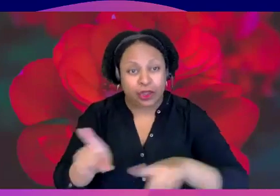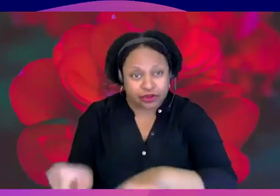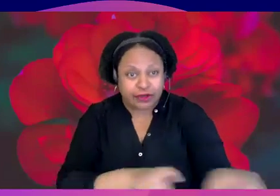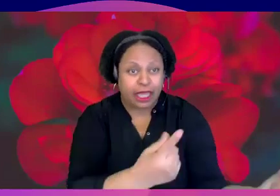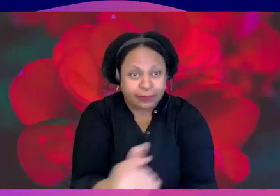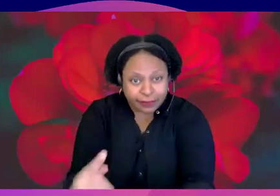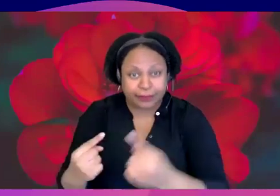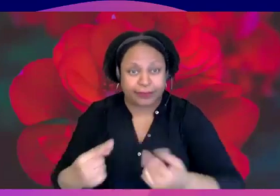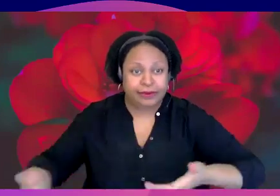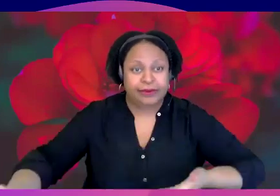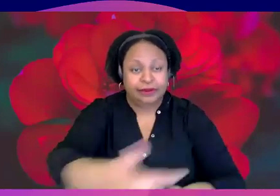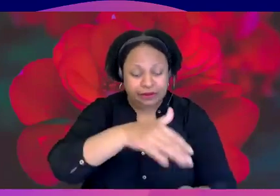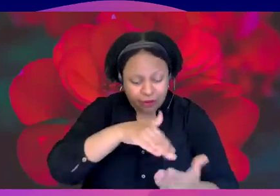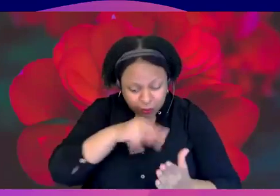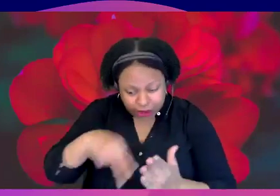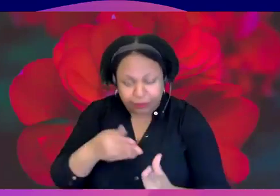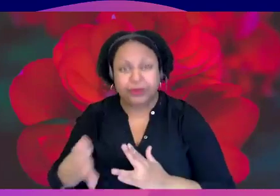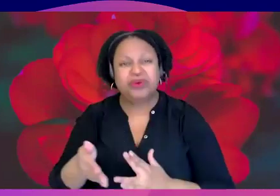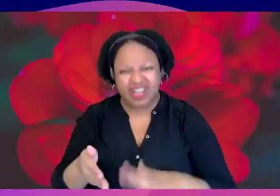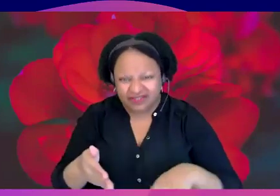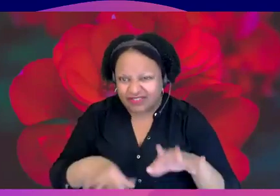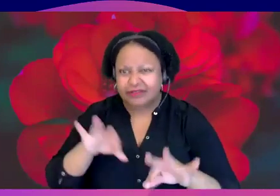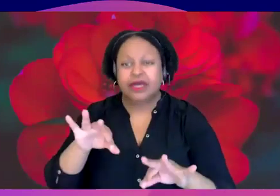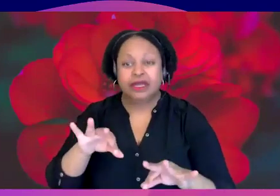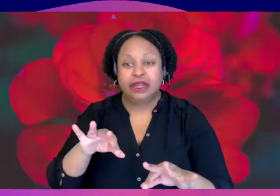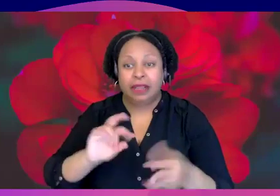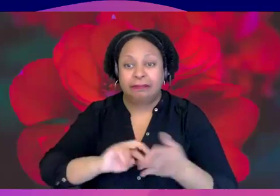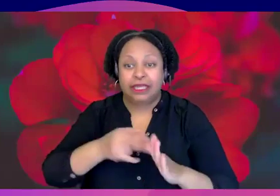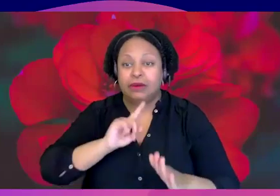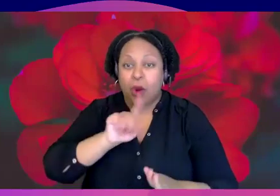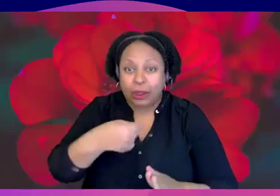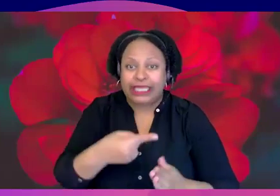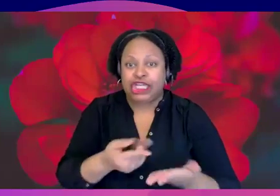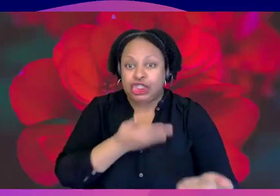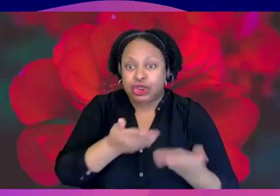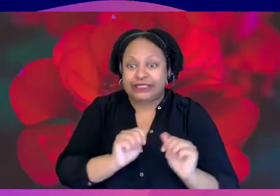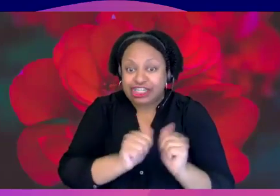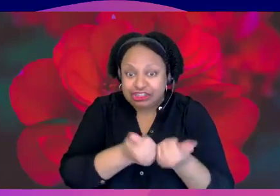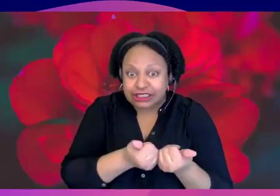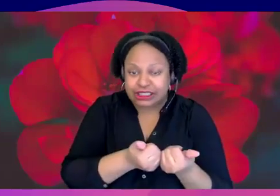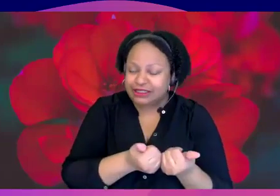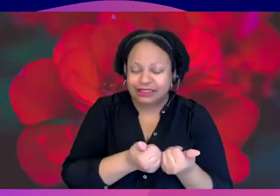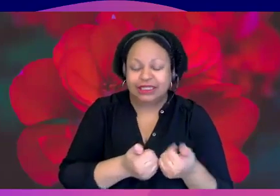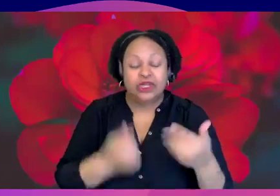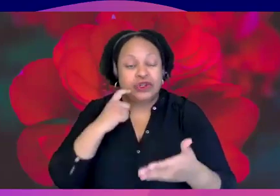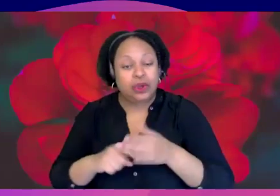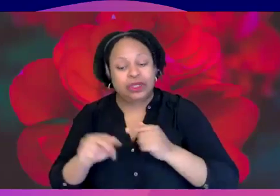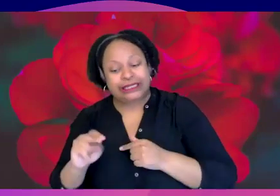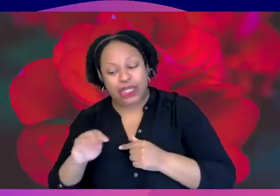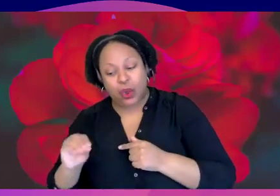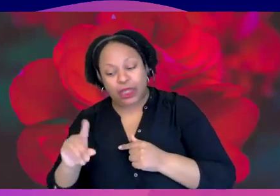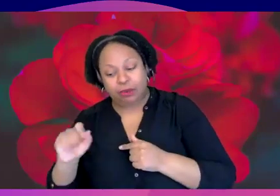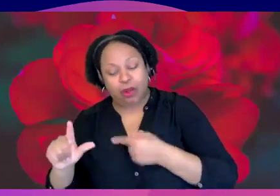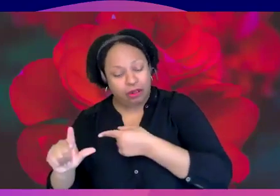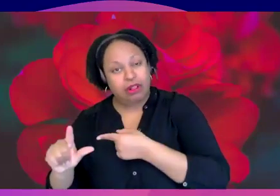qualitative components, is that we are more than just service agencies, despite the neoliberal efforts to erase and